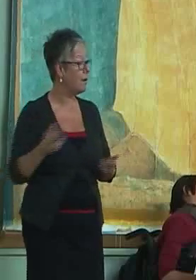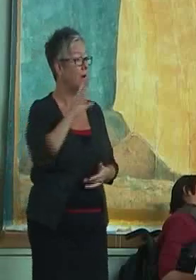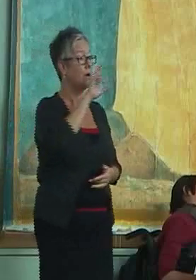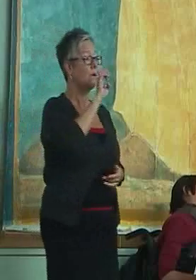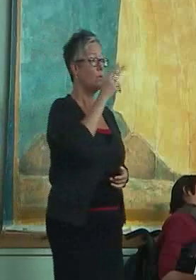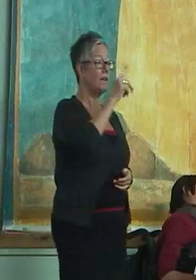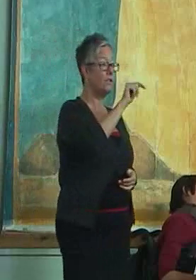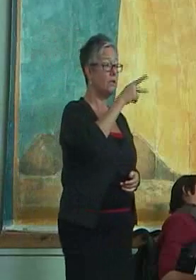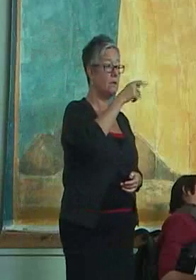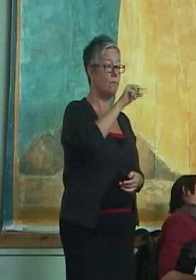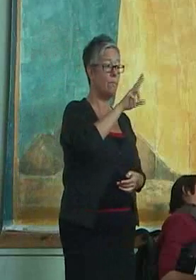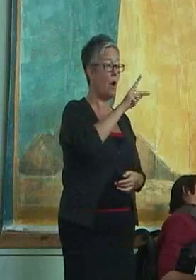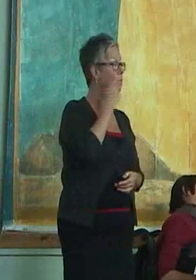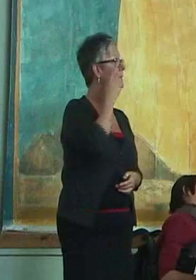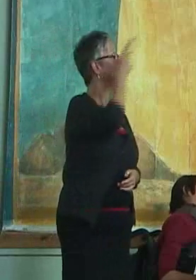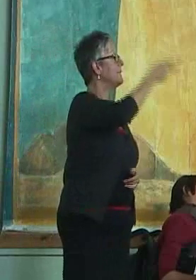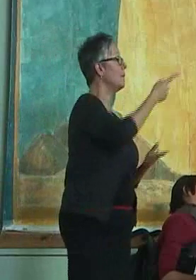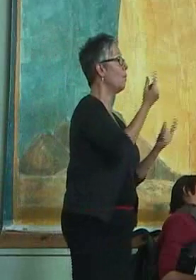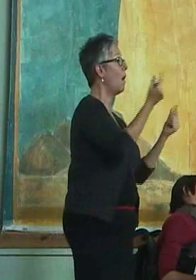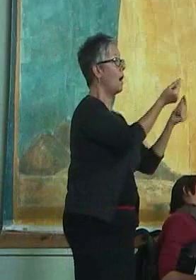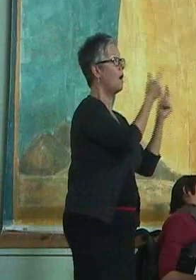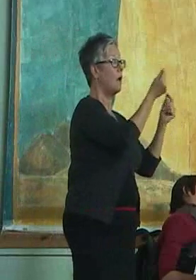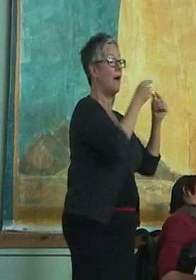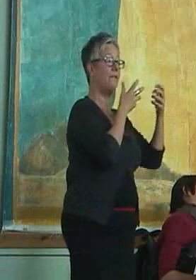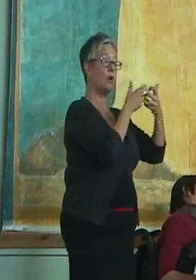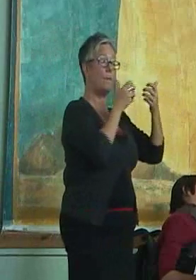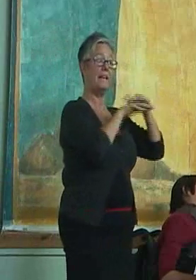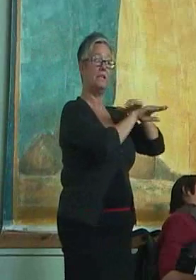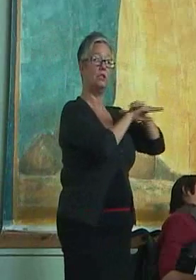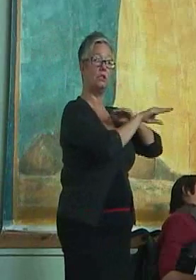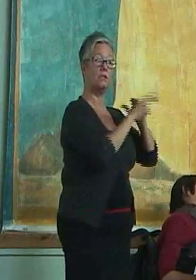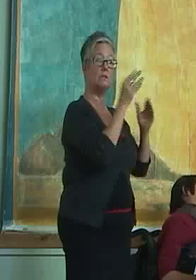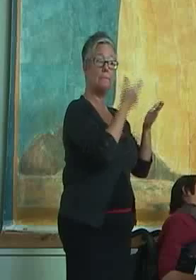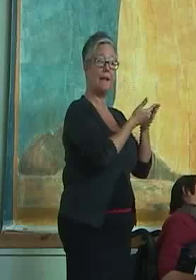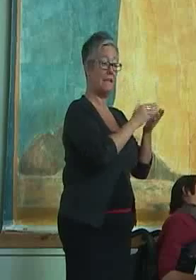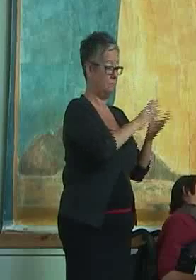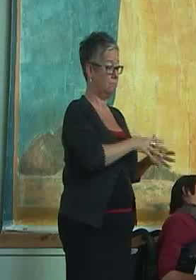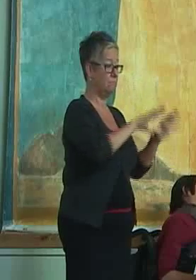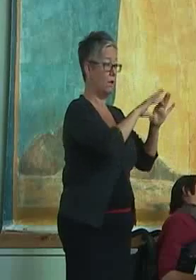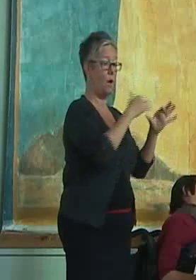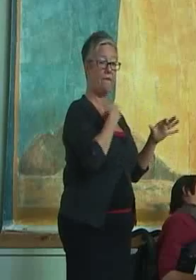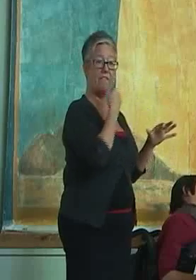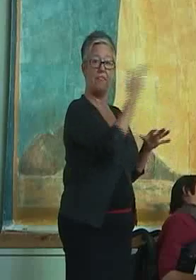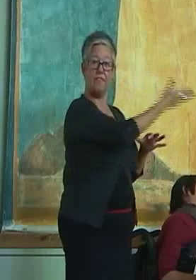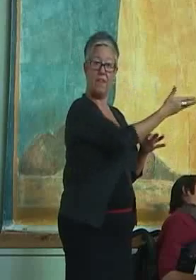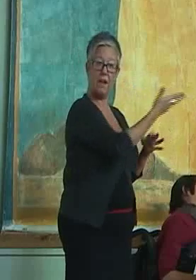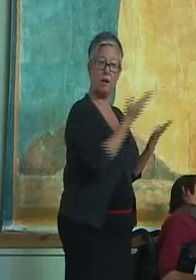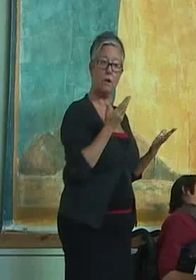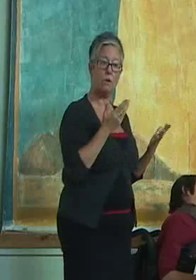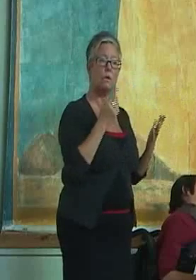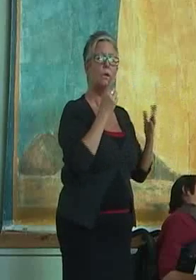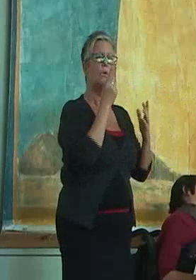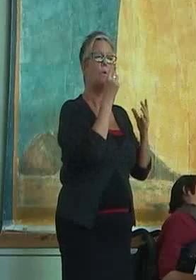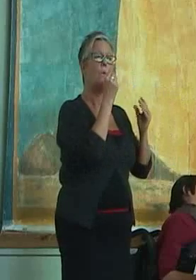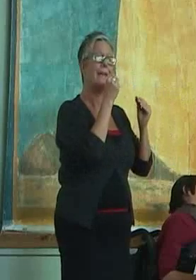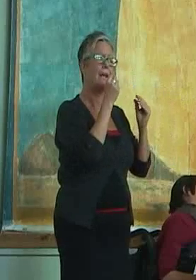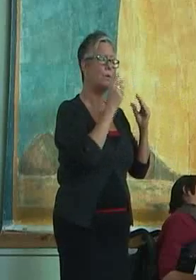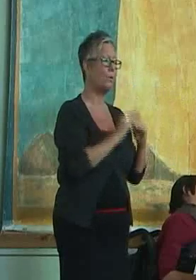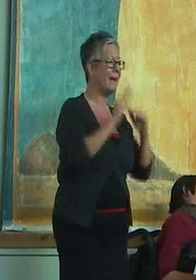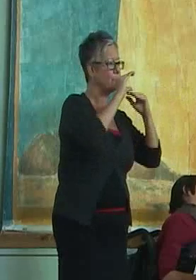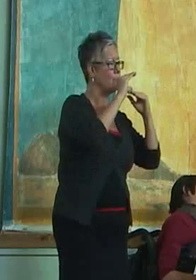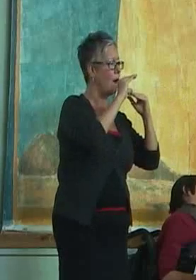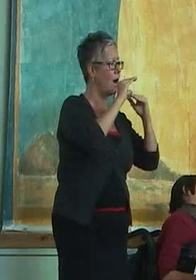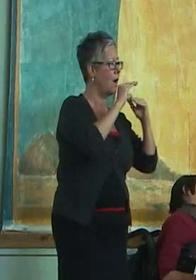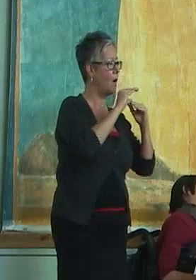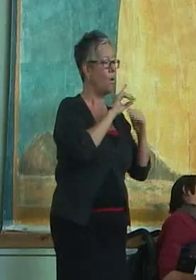doing Lawrence Heights, in terms of the accommodation fund that I spoke about, you know, and basically doing the extra, acknowledging that we only